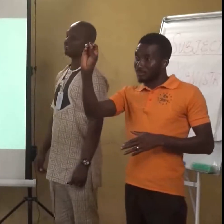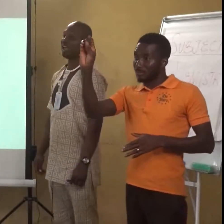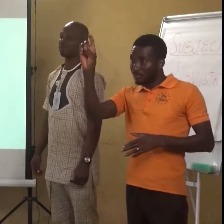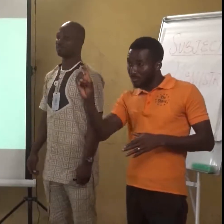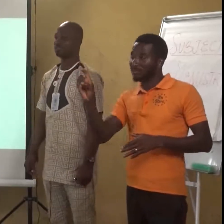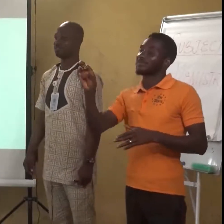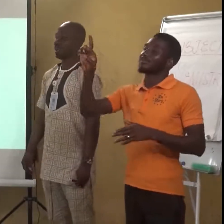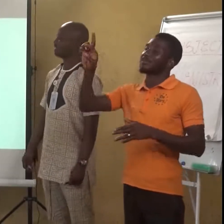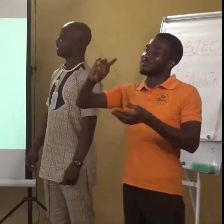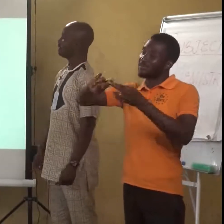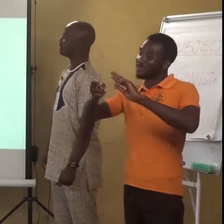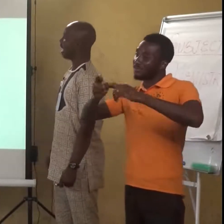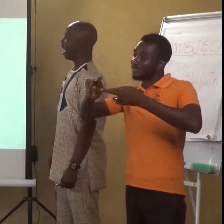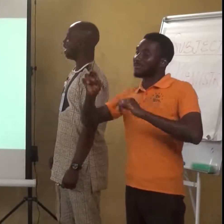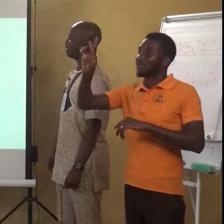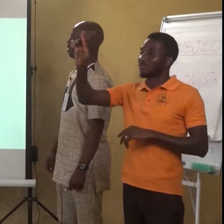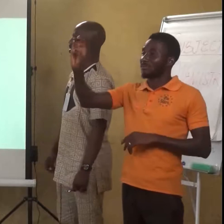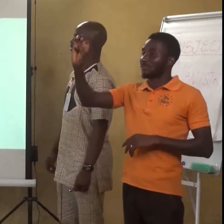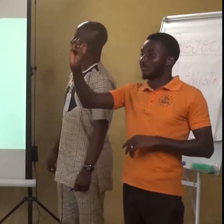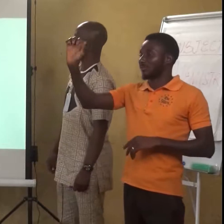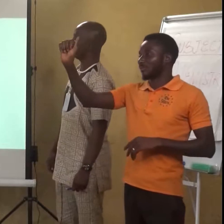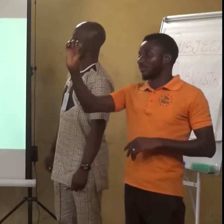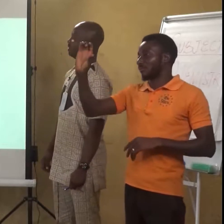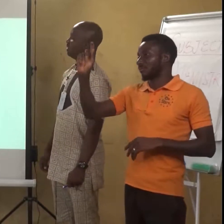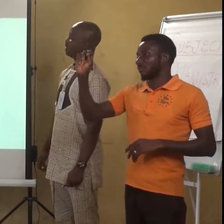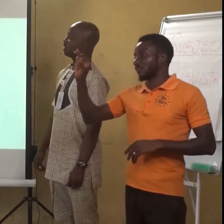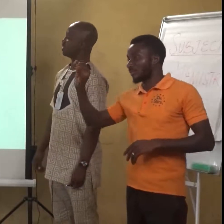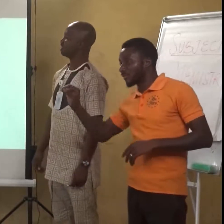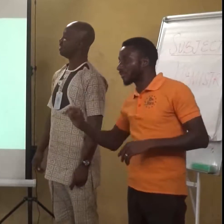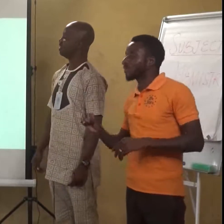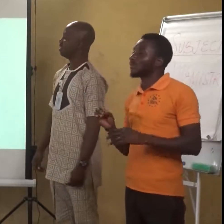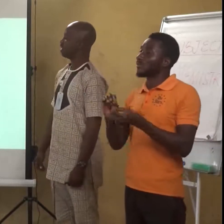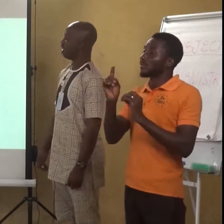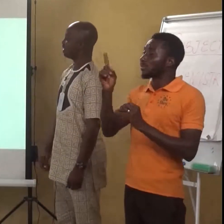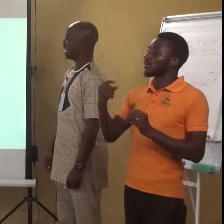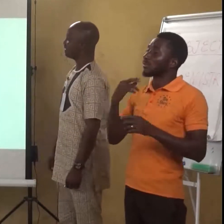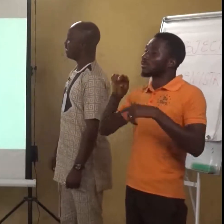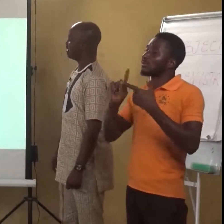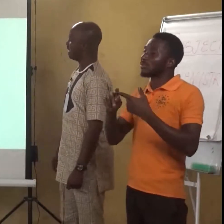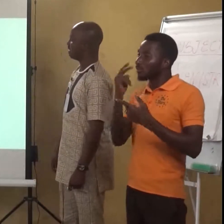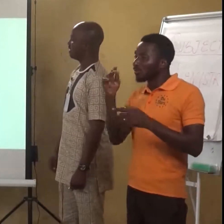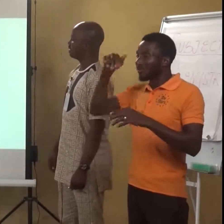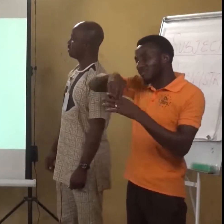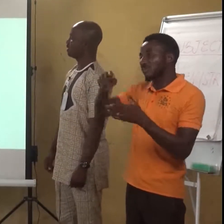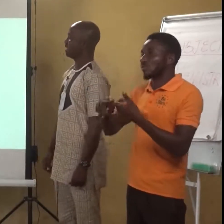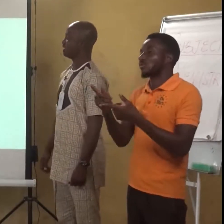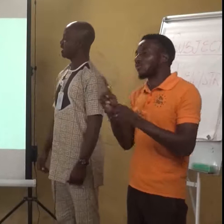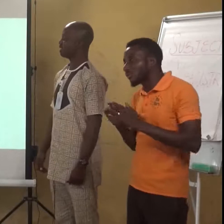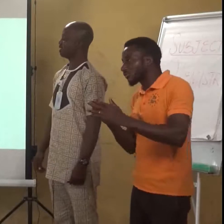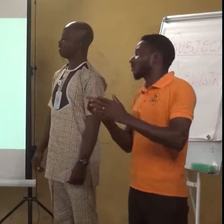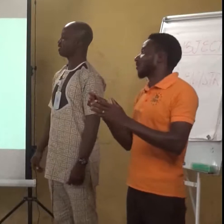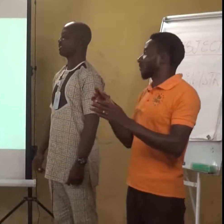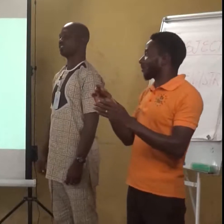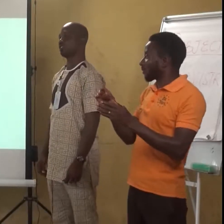of terms, and the terms are oxidation, reduction, oxidizing agent, reducing